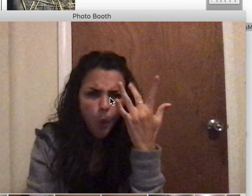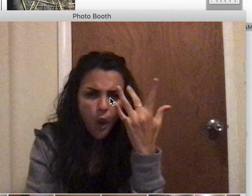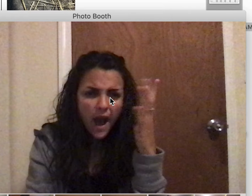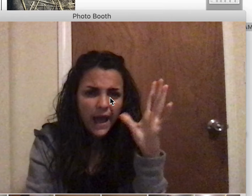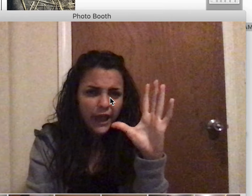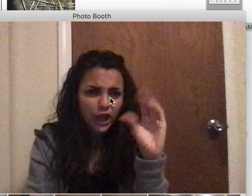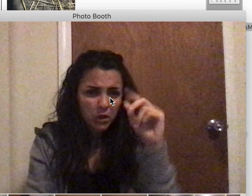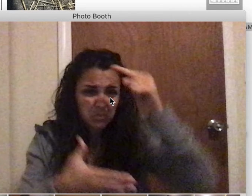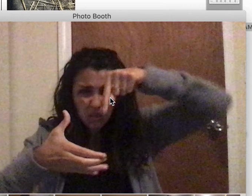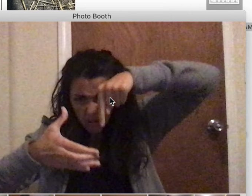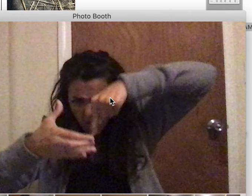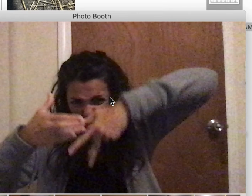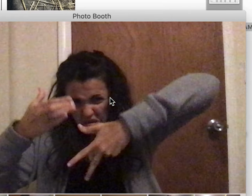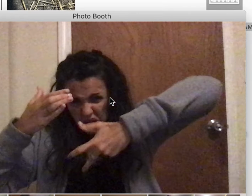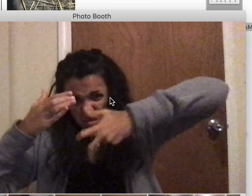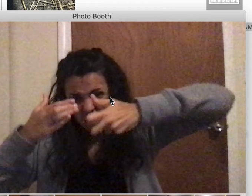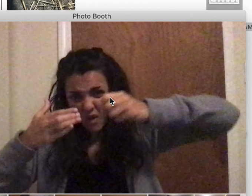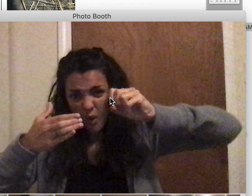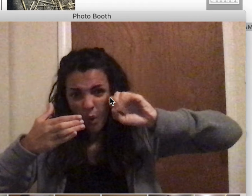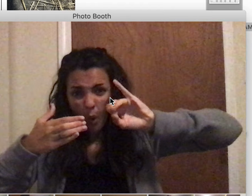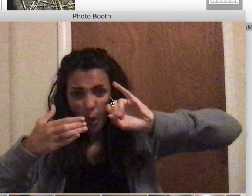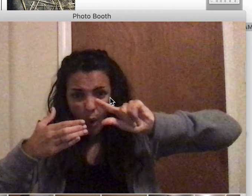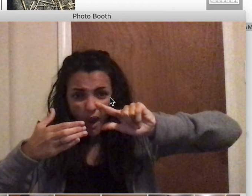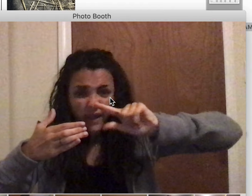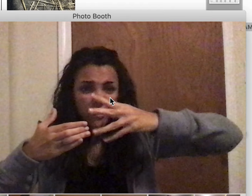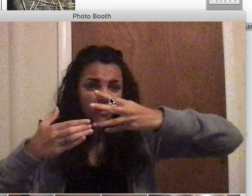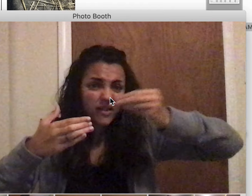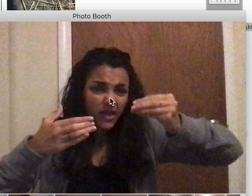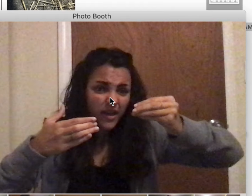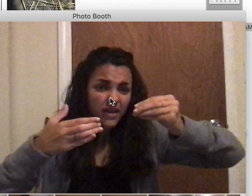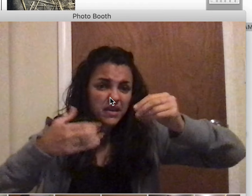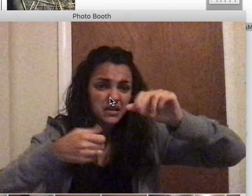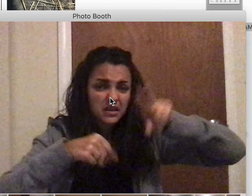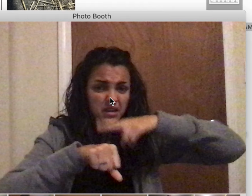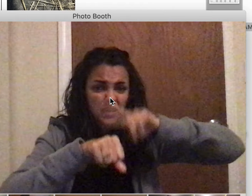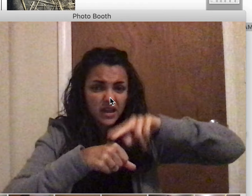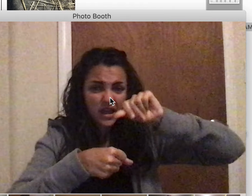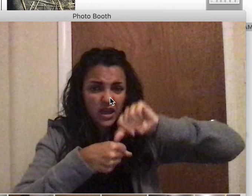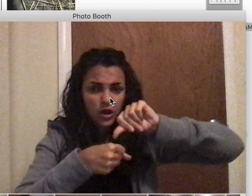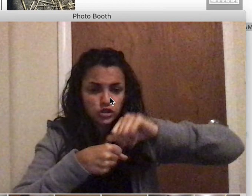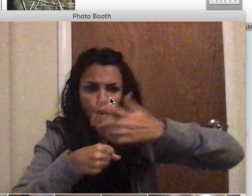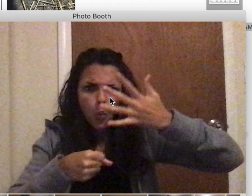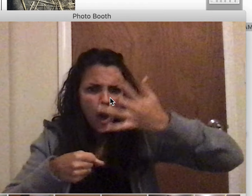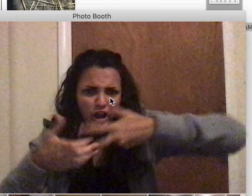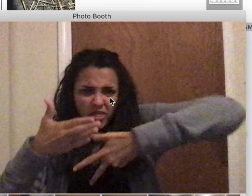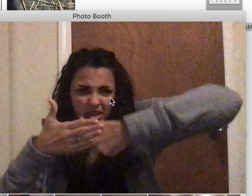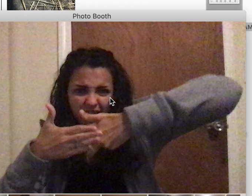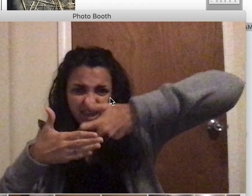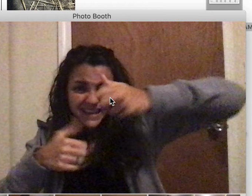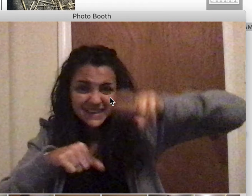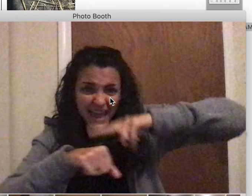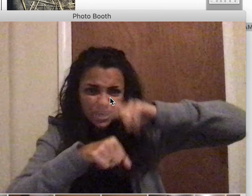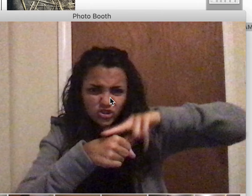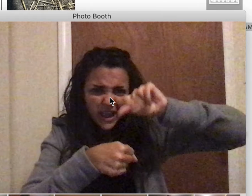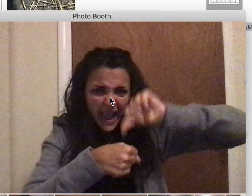the oil and for natural gas? Why are they extracting the natural gas if it's so bad for the